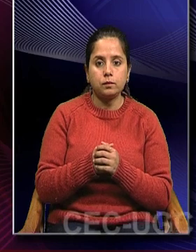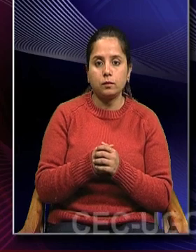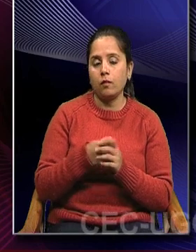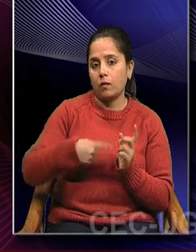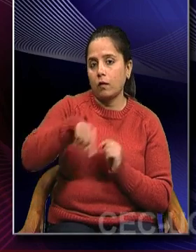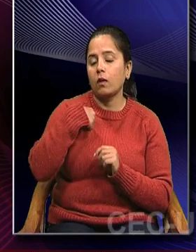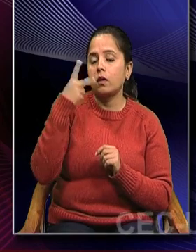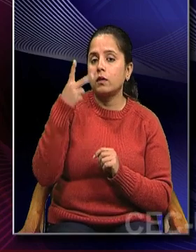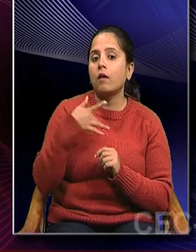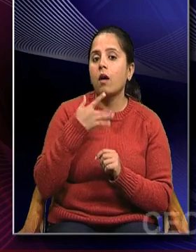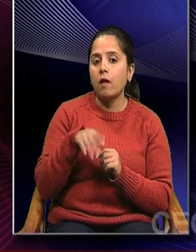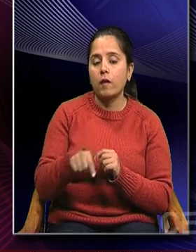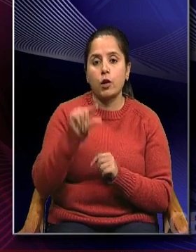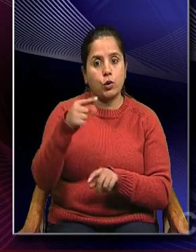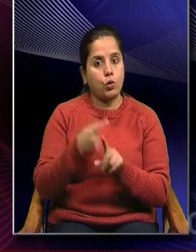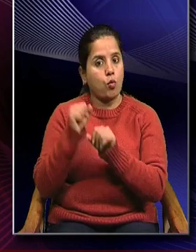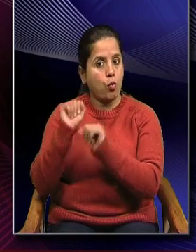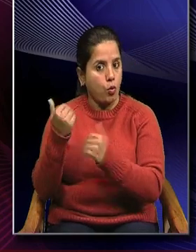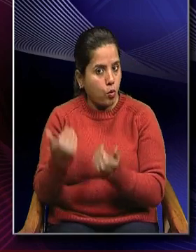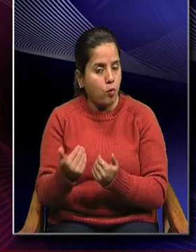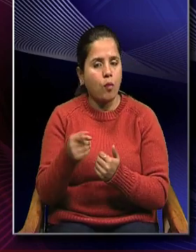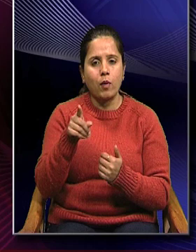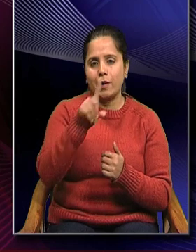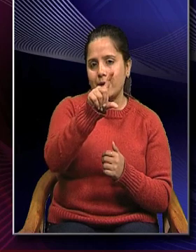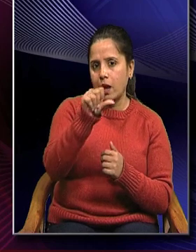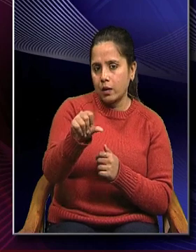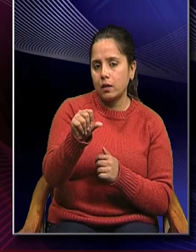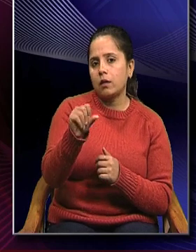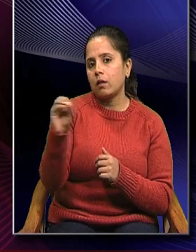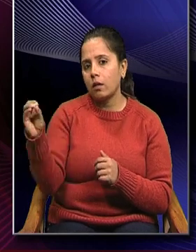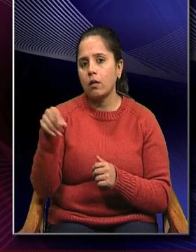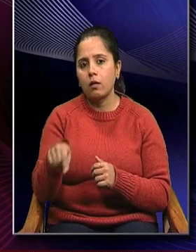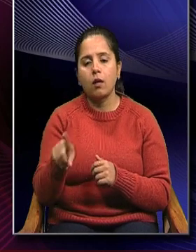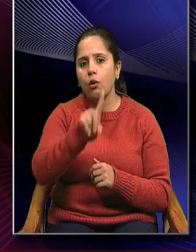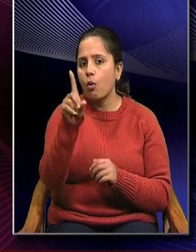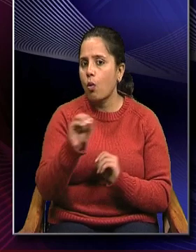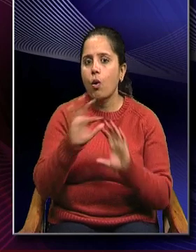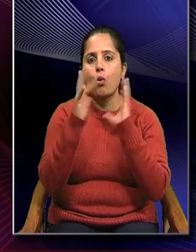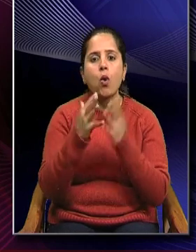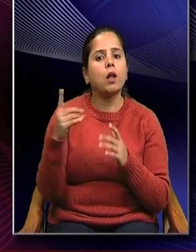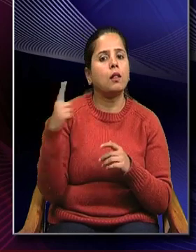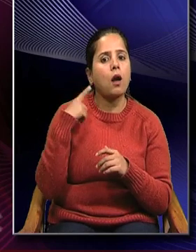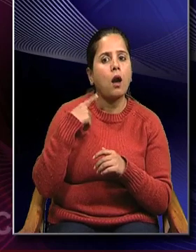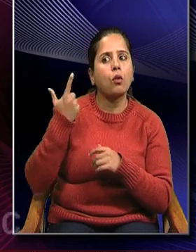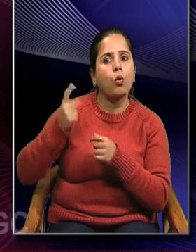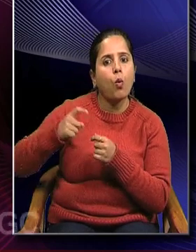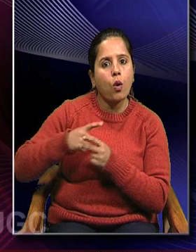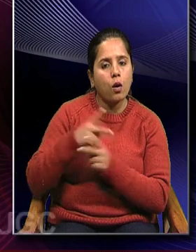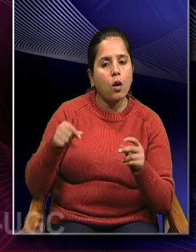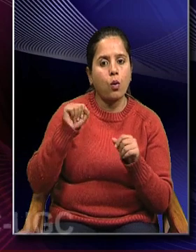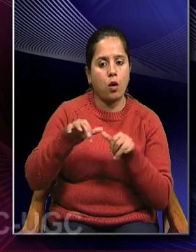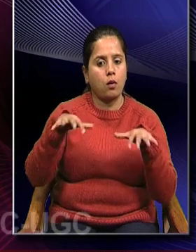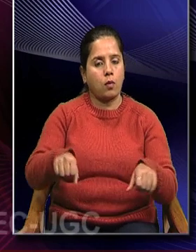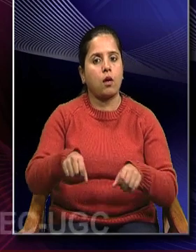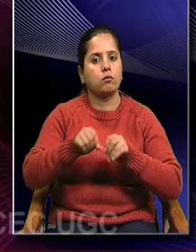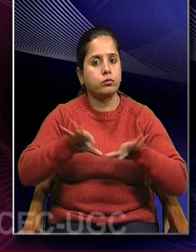we see that how Britain, especially in 1900, it was the unquestioned world leader, and her empire extended